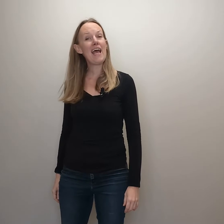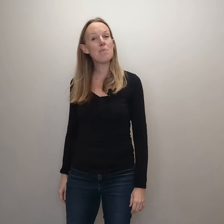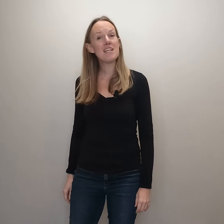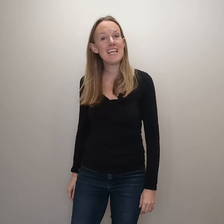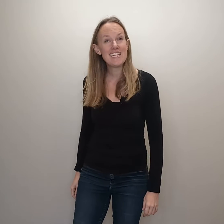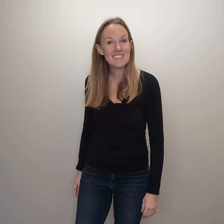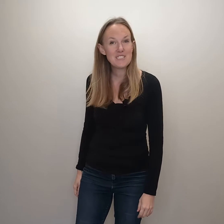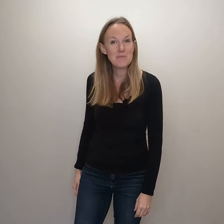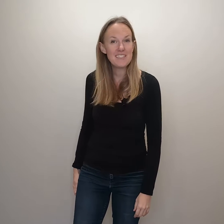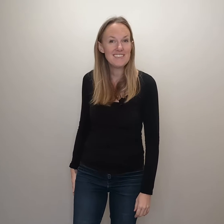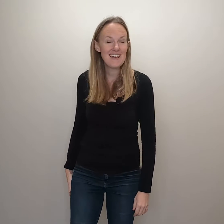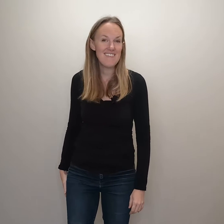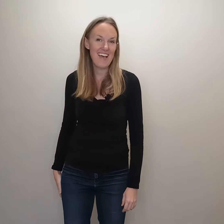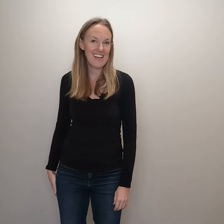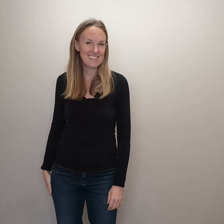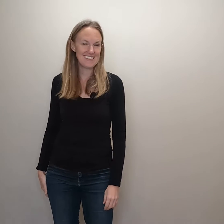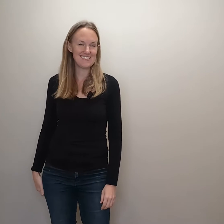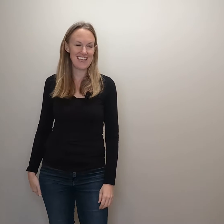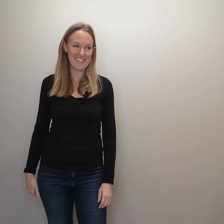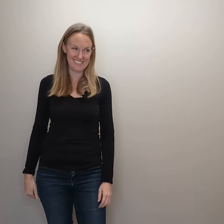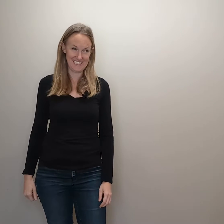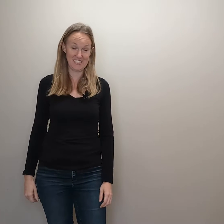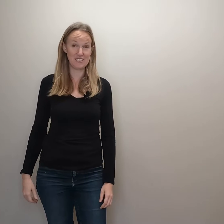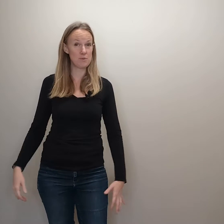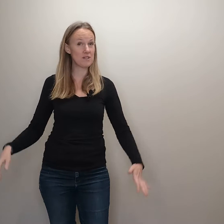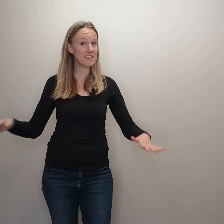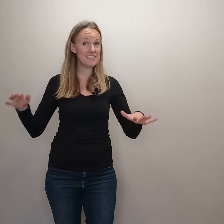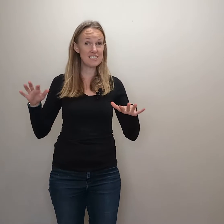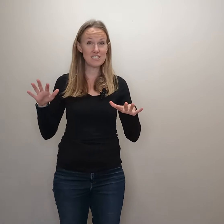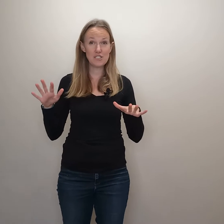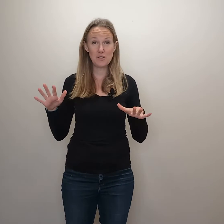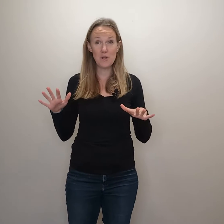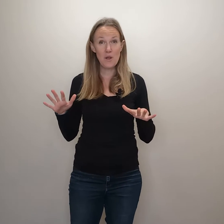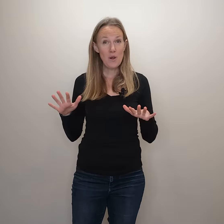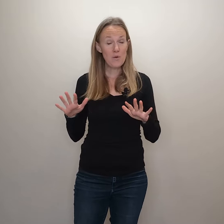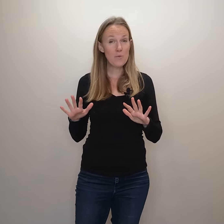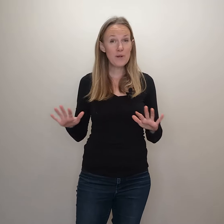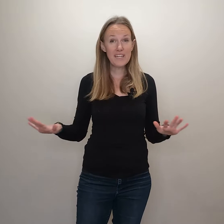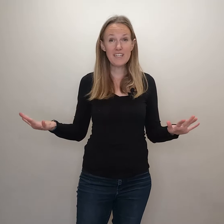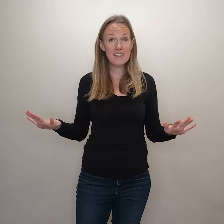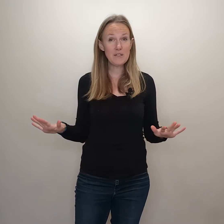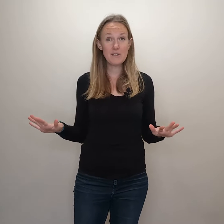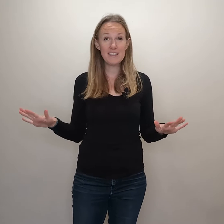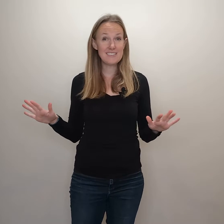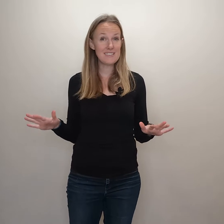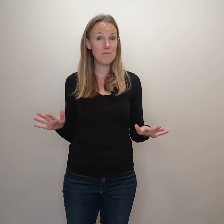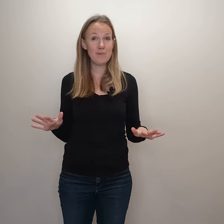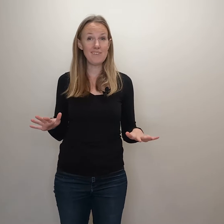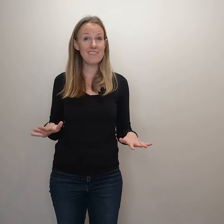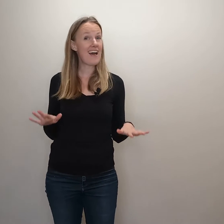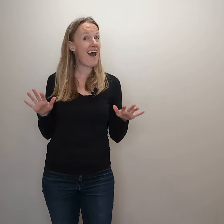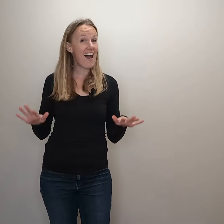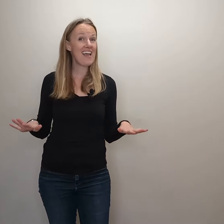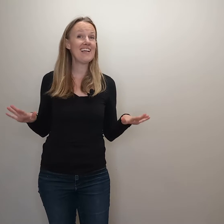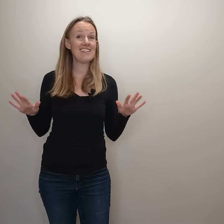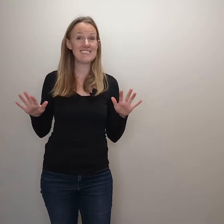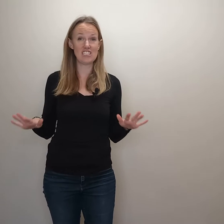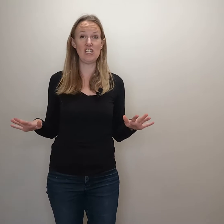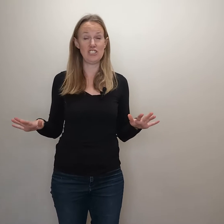am an instrument of exaltation. So we're going to just do really simple. I exalt